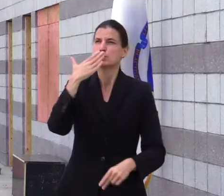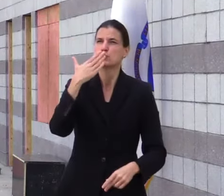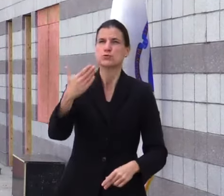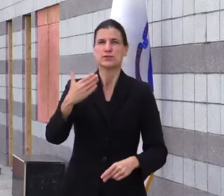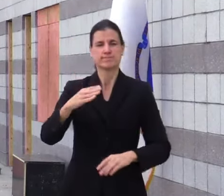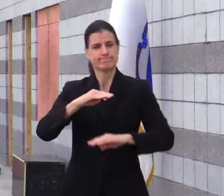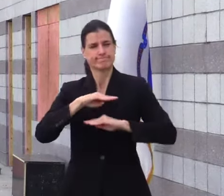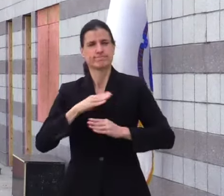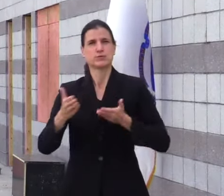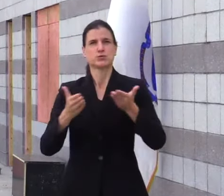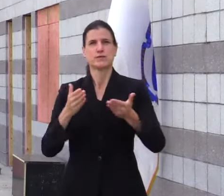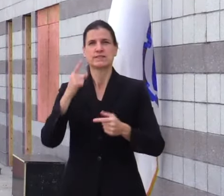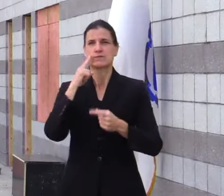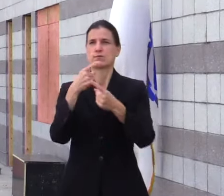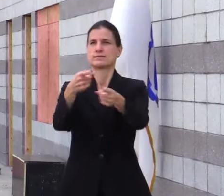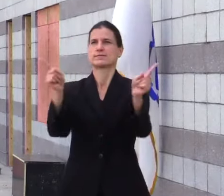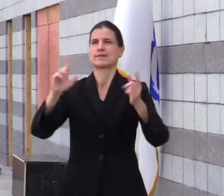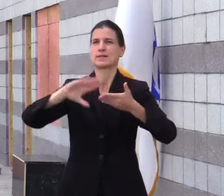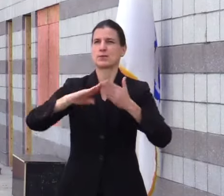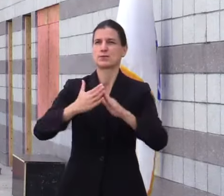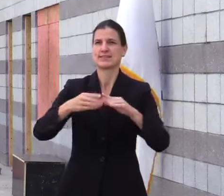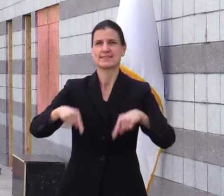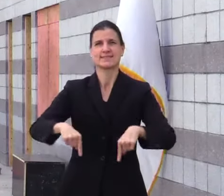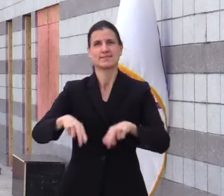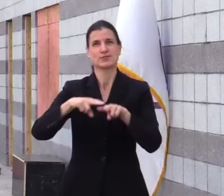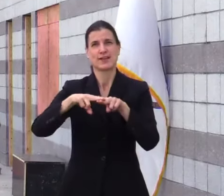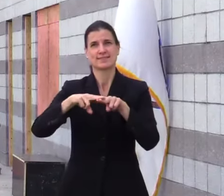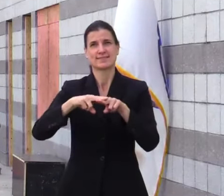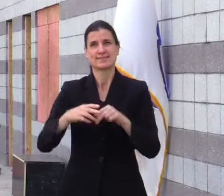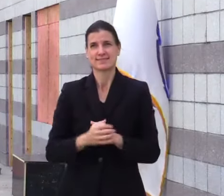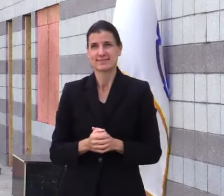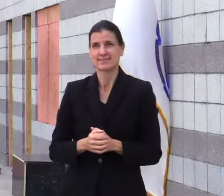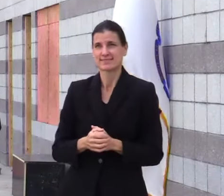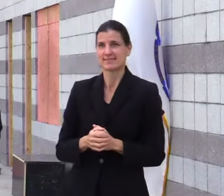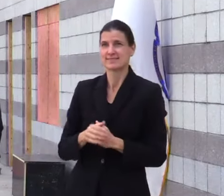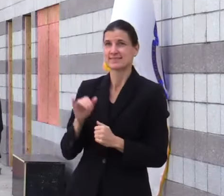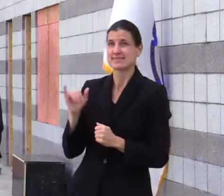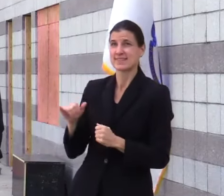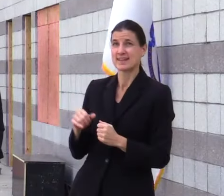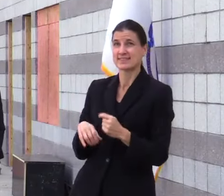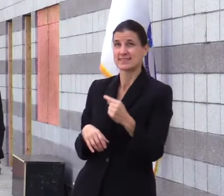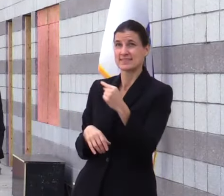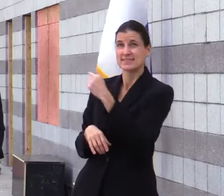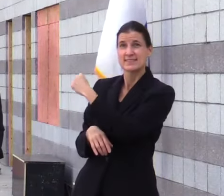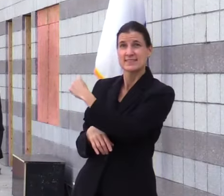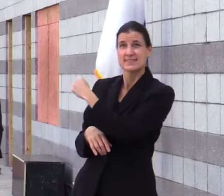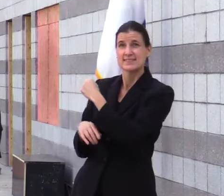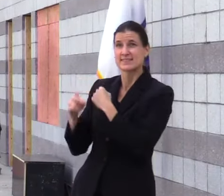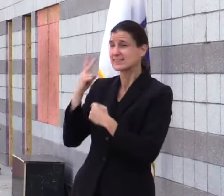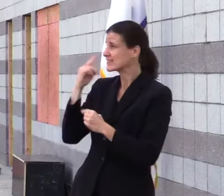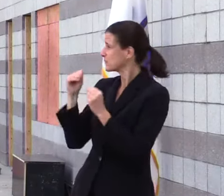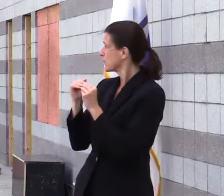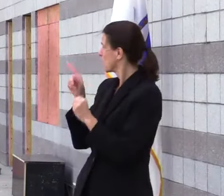needs. If you go just south of this project, you'll see work is also underway on the century-old viaduct